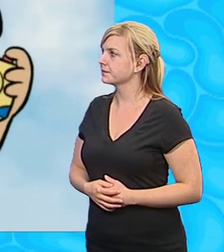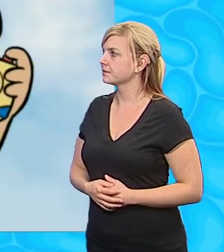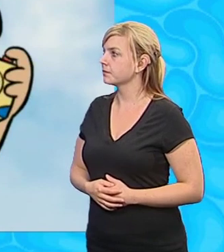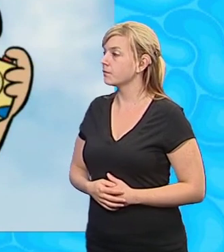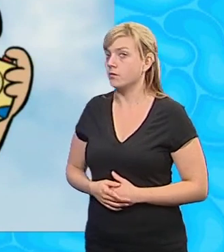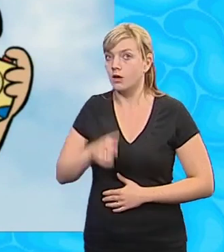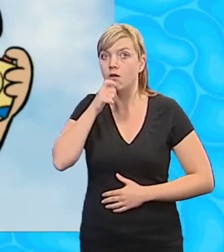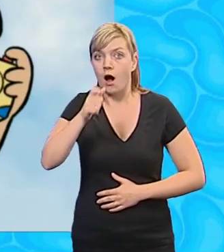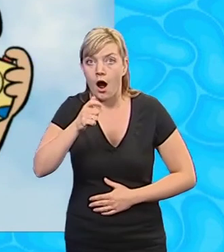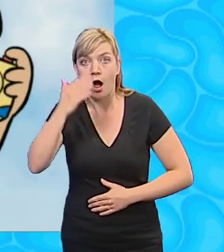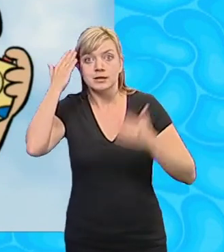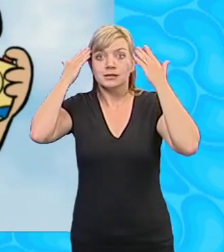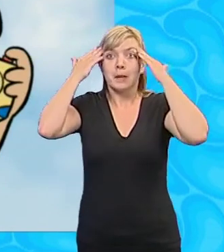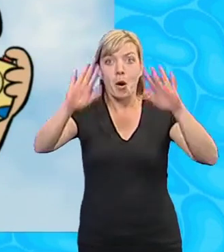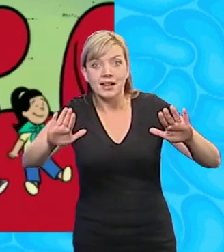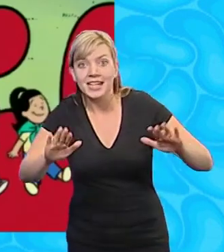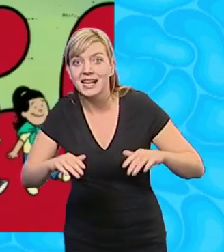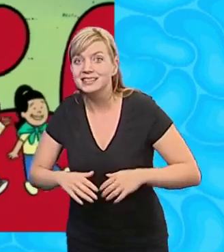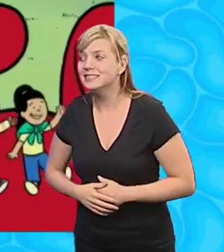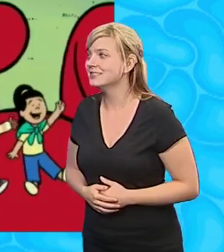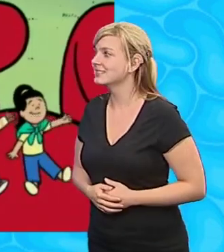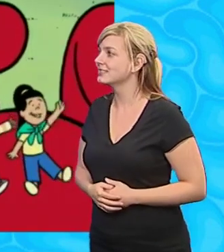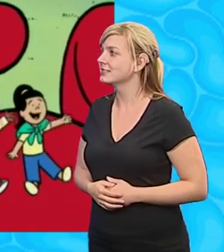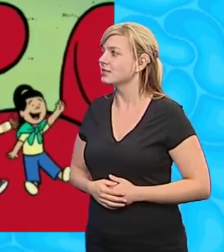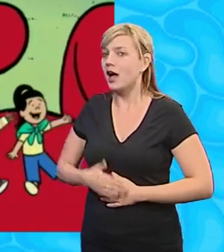Say, summer holidays!